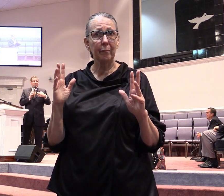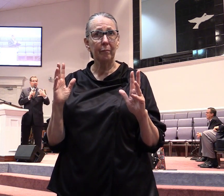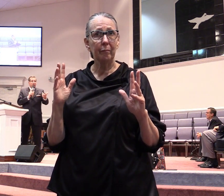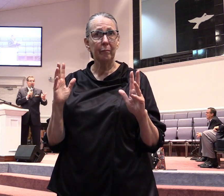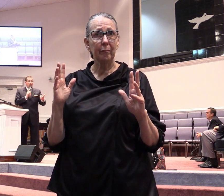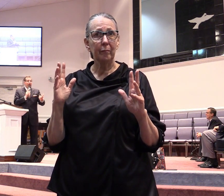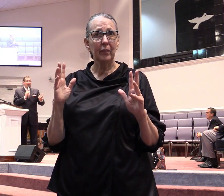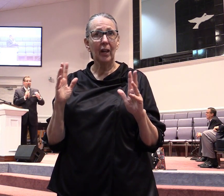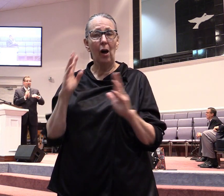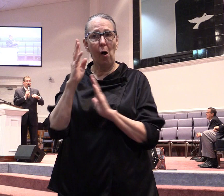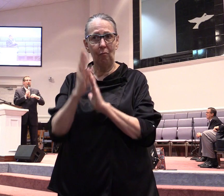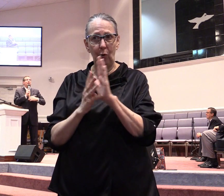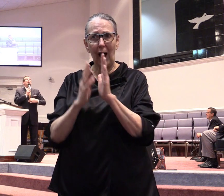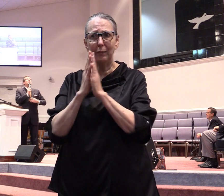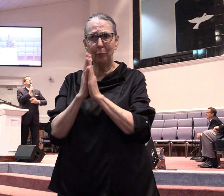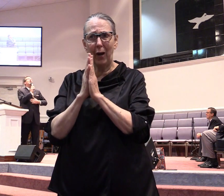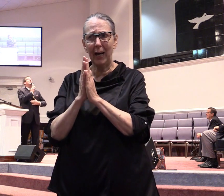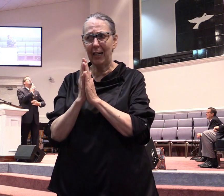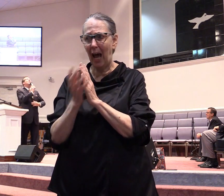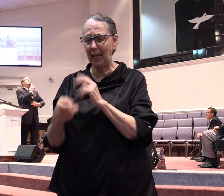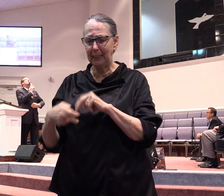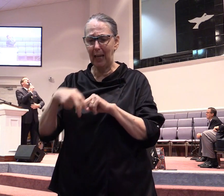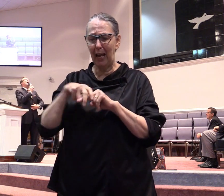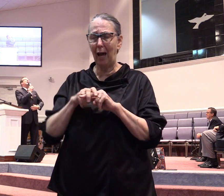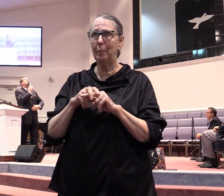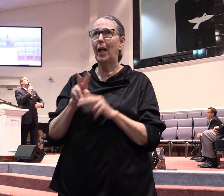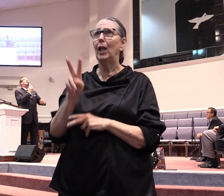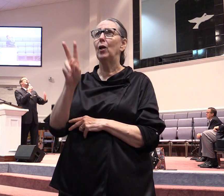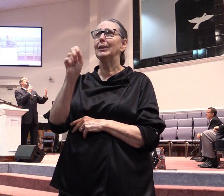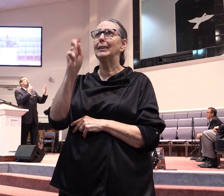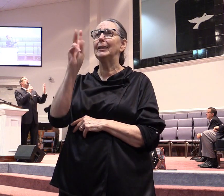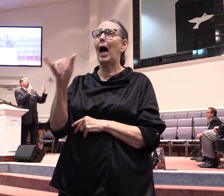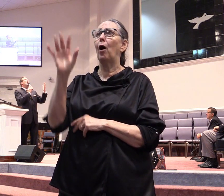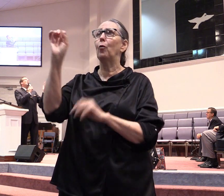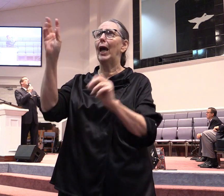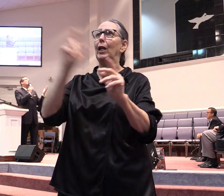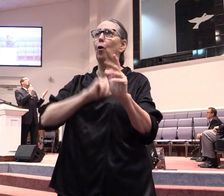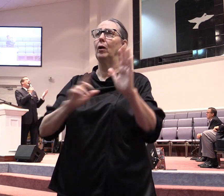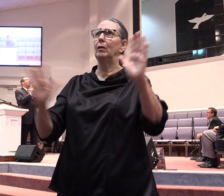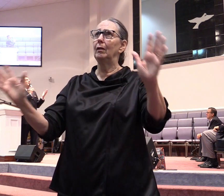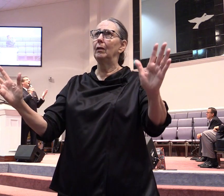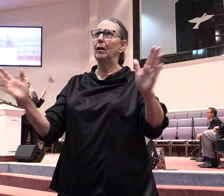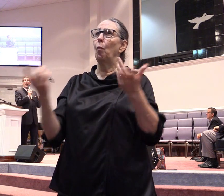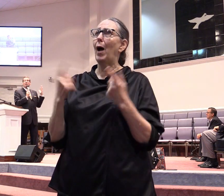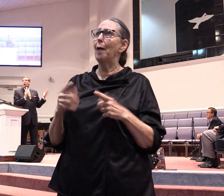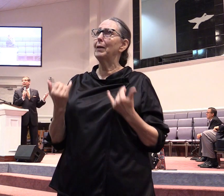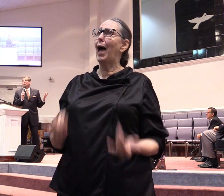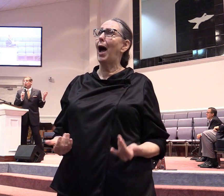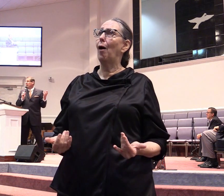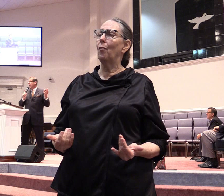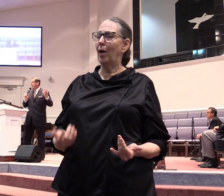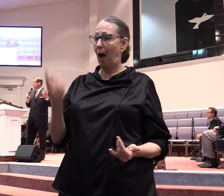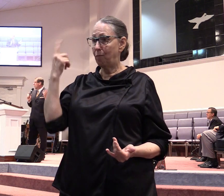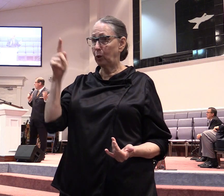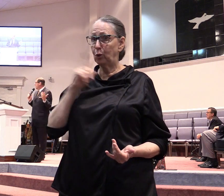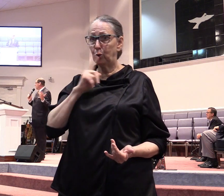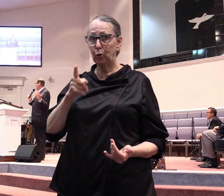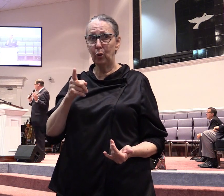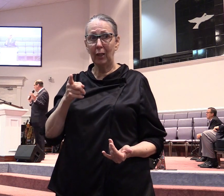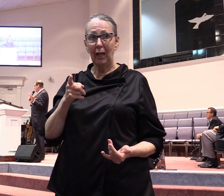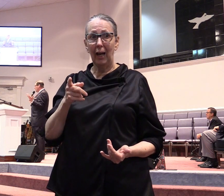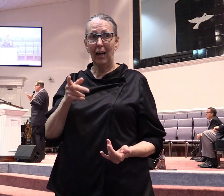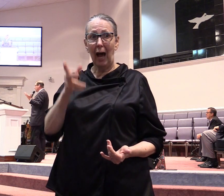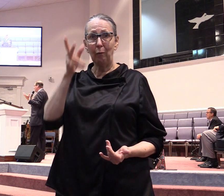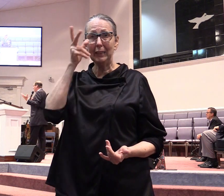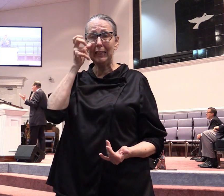after those 4 hours, I sat up in the chair and I looked up in the sky and I said, okay, now Lord, what's going to happen now? And I thought for sure I was going to